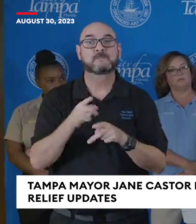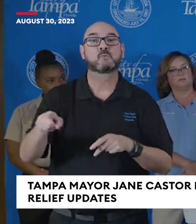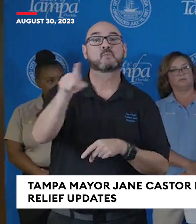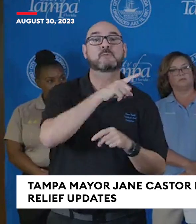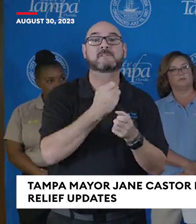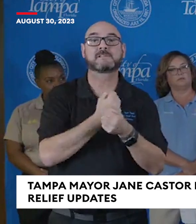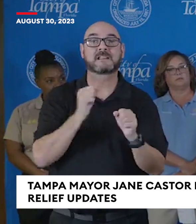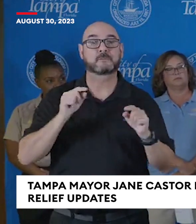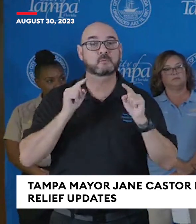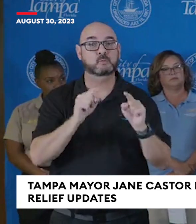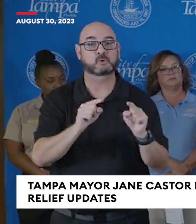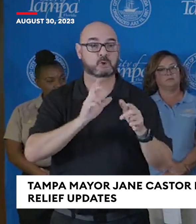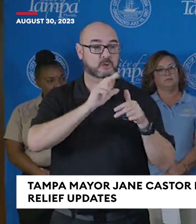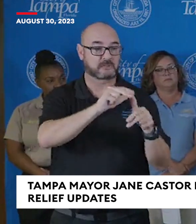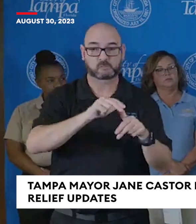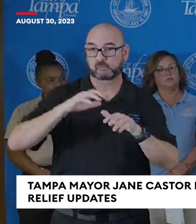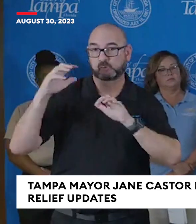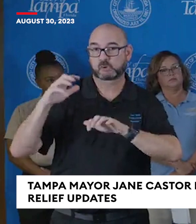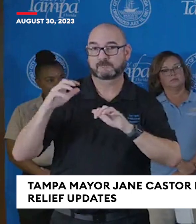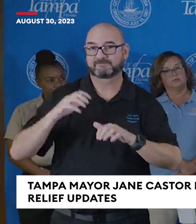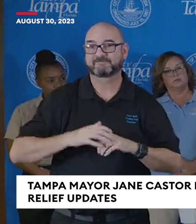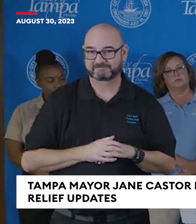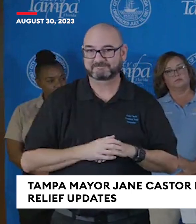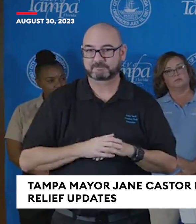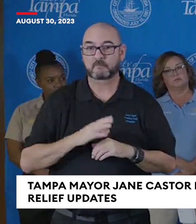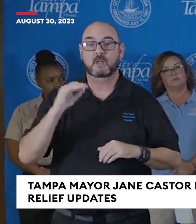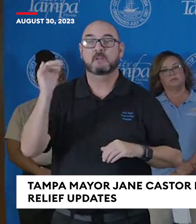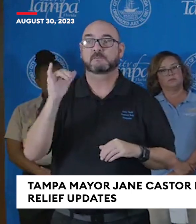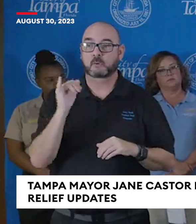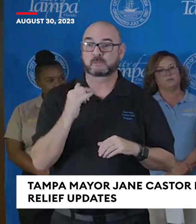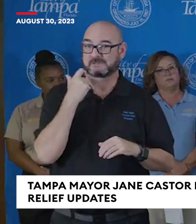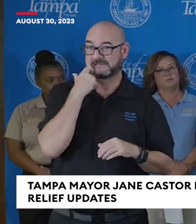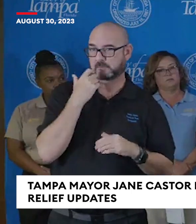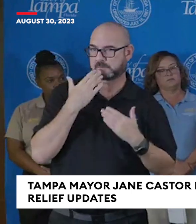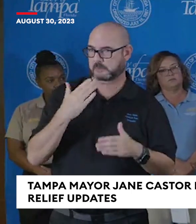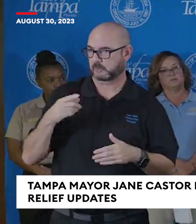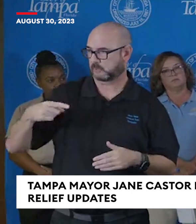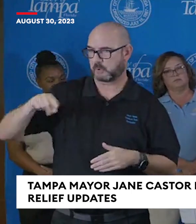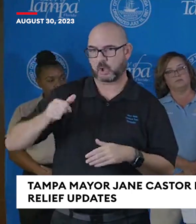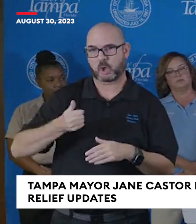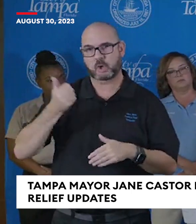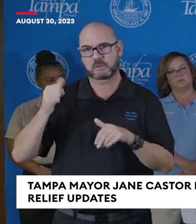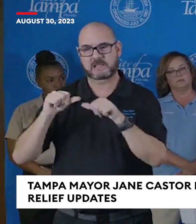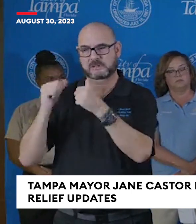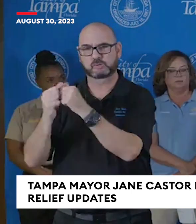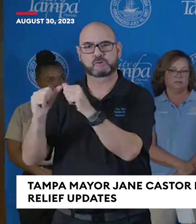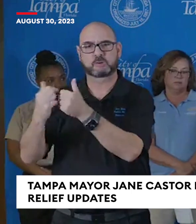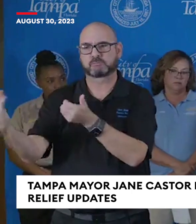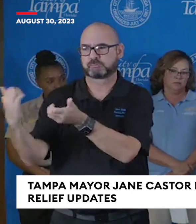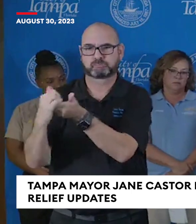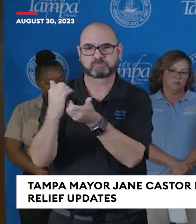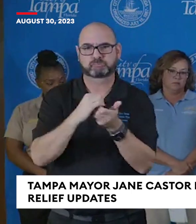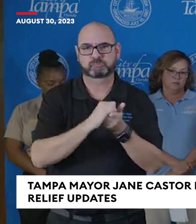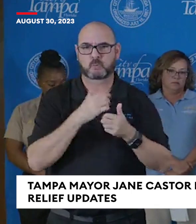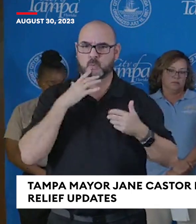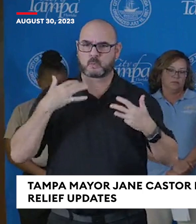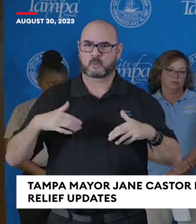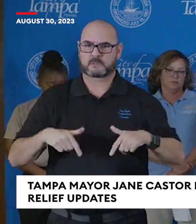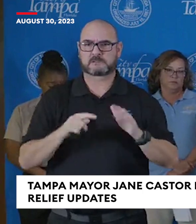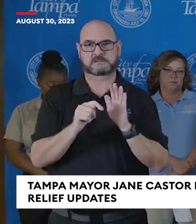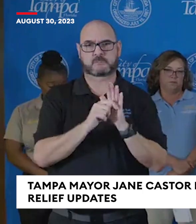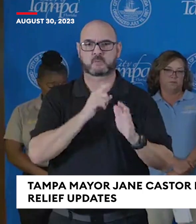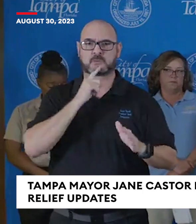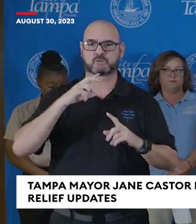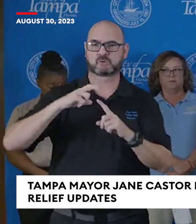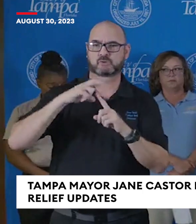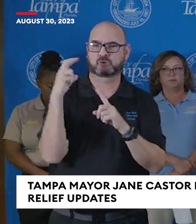storms. I also want to thank all of the other agencies. It's one of the things that makes the Tampa Bay region the greatest place